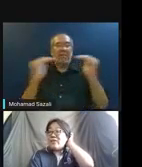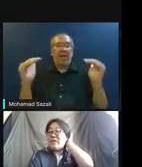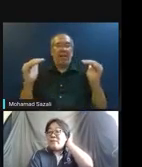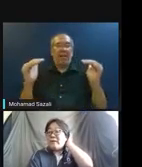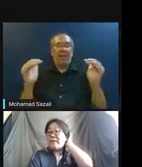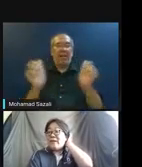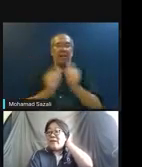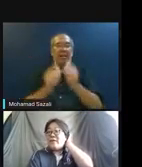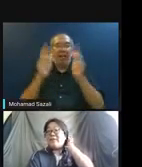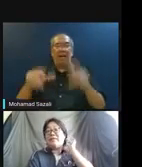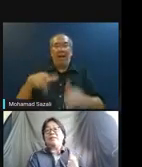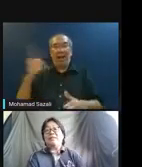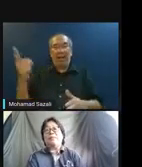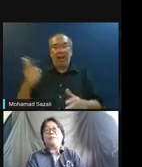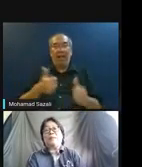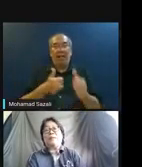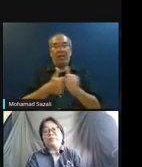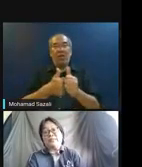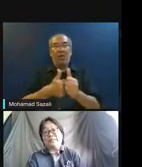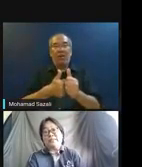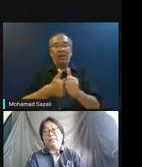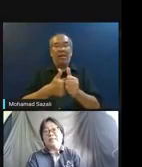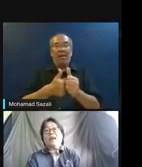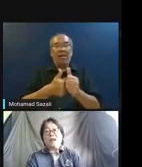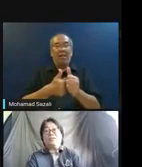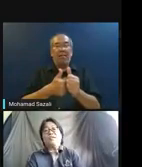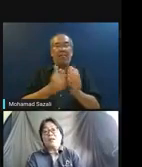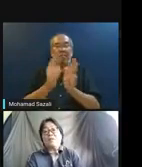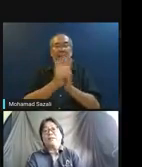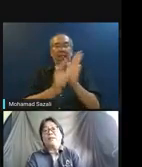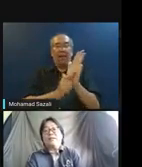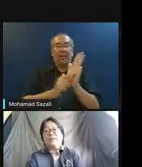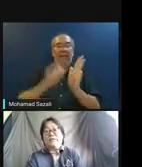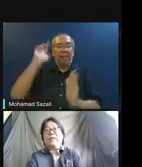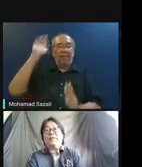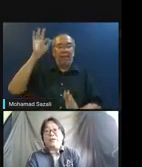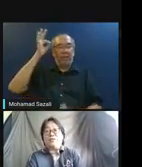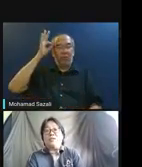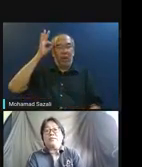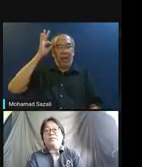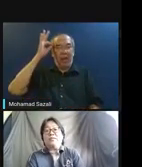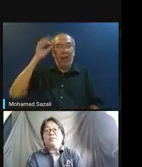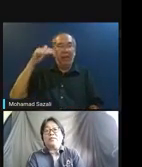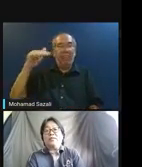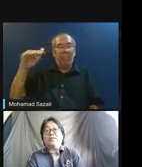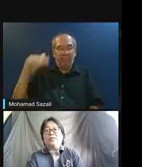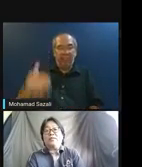And we shall be considered part of the citizen, and we shall be given equal